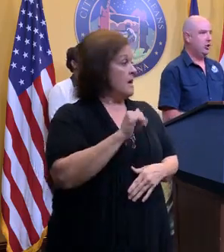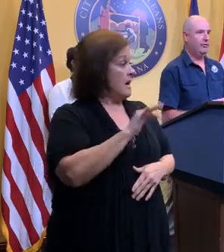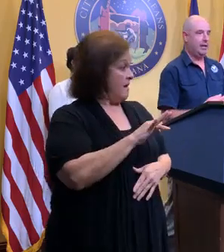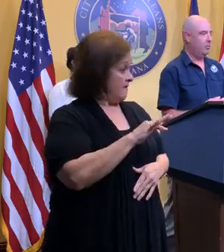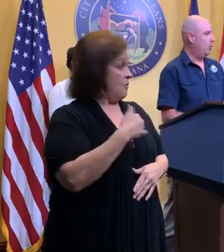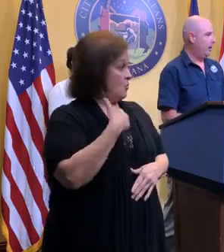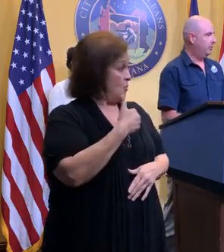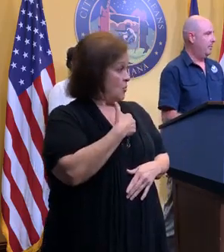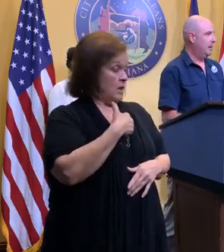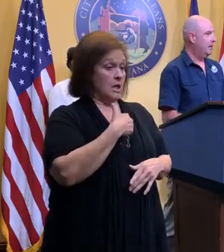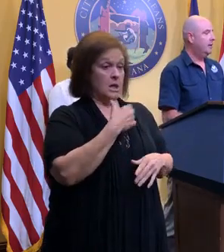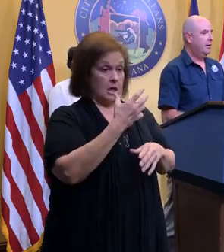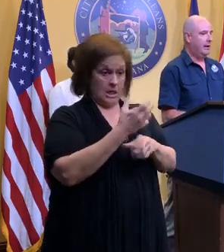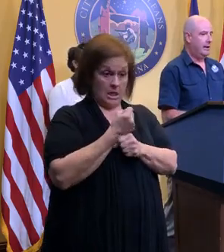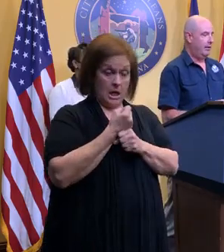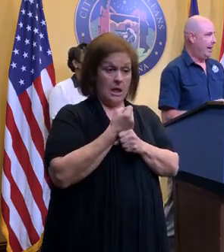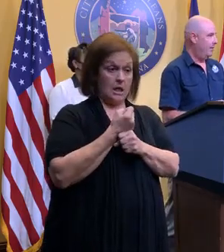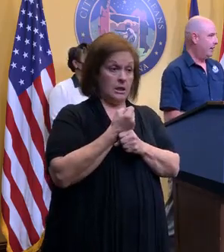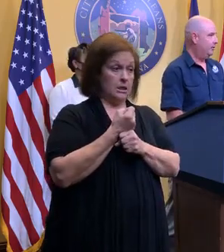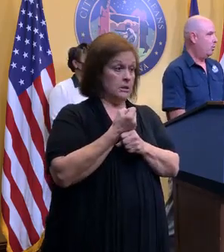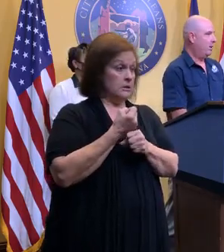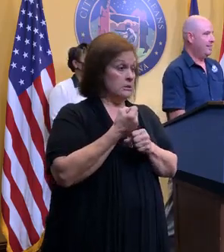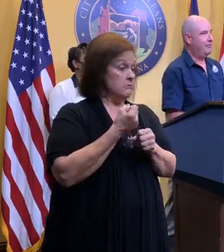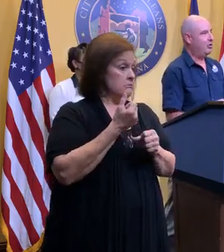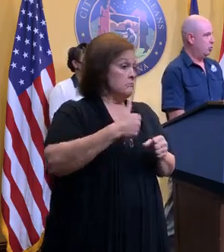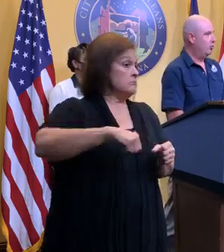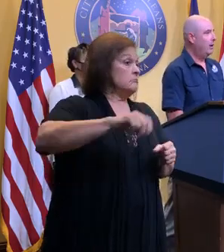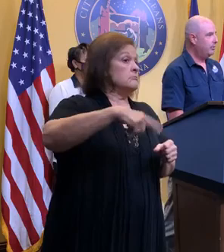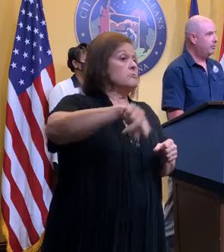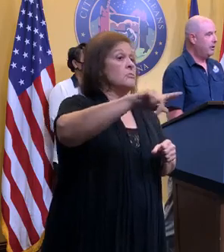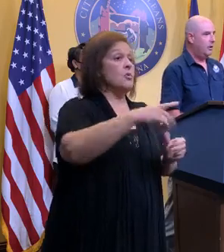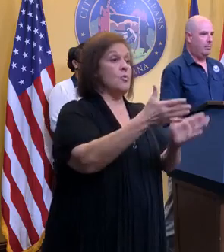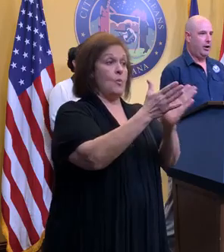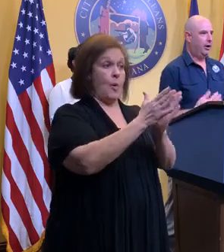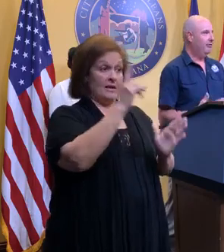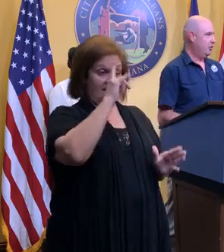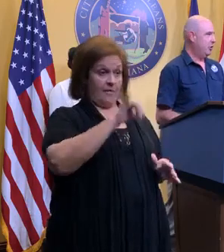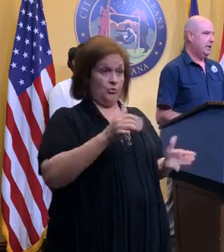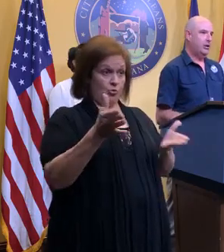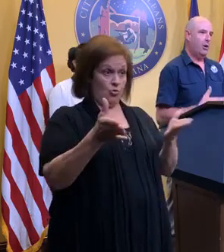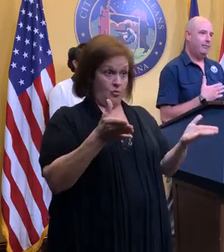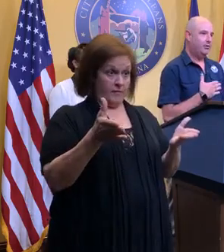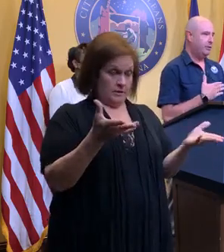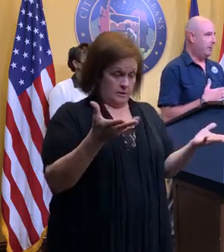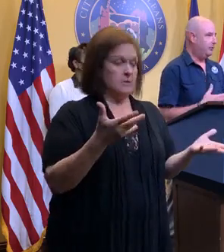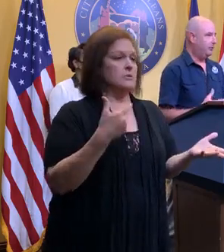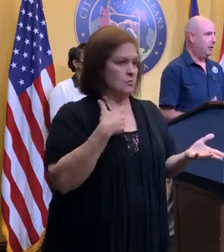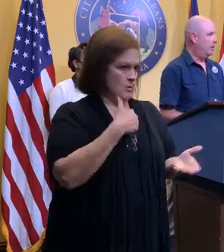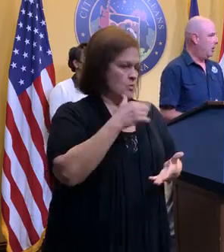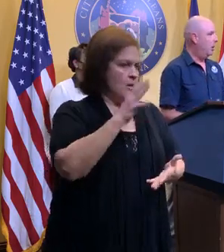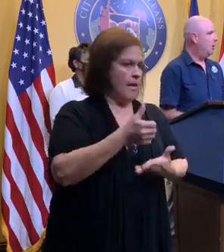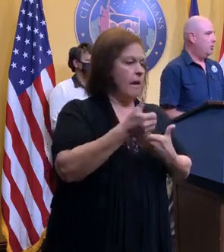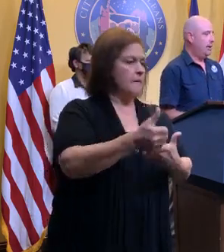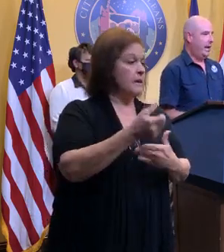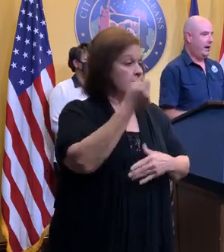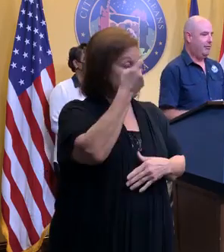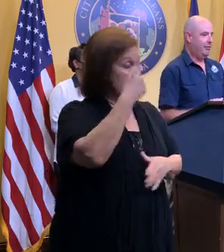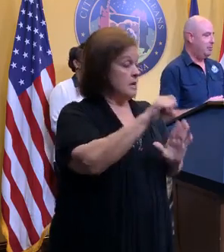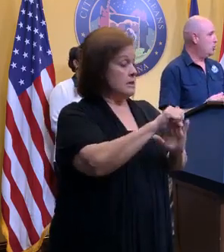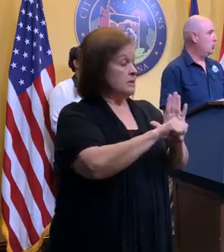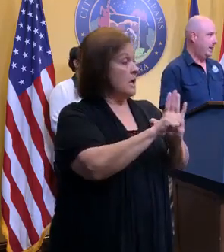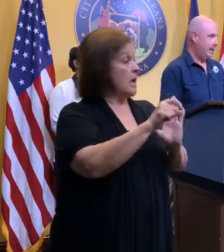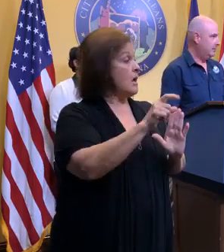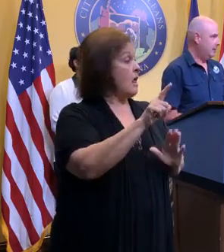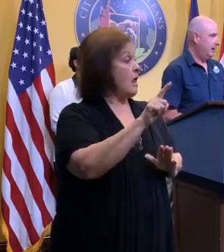for a package, if any requests come in, that's one of the official routes. But unofficially, obviously by state law, we